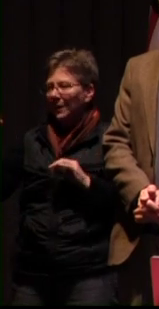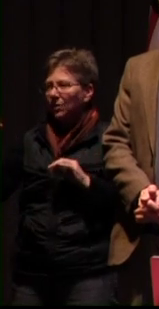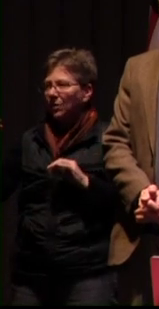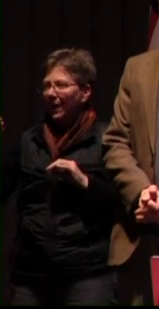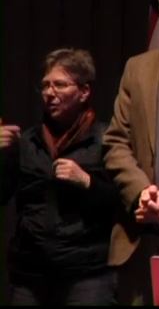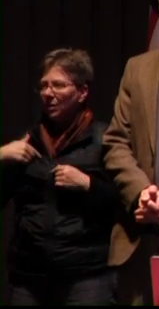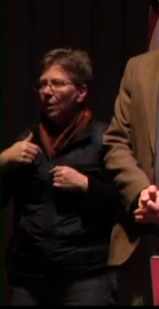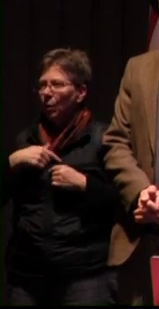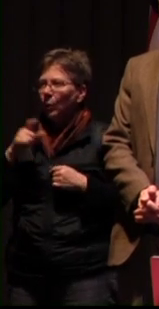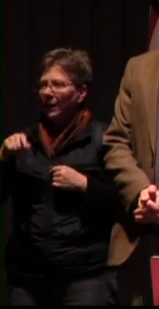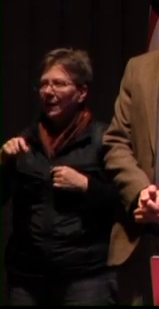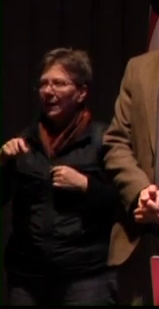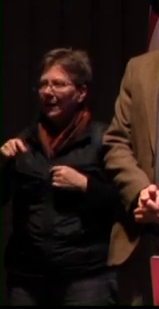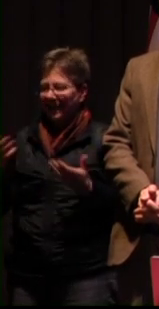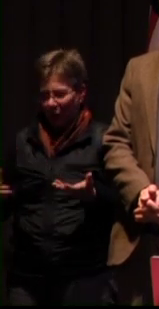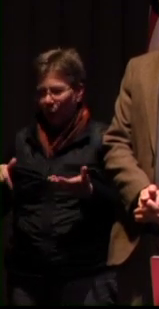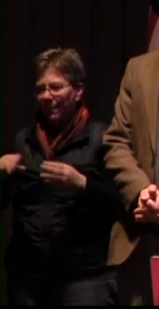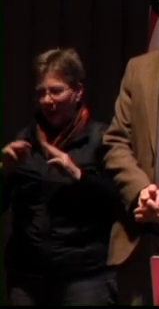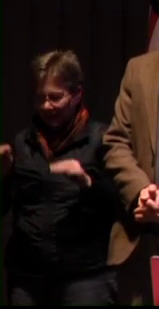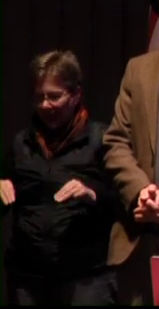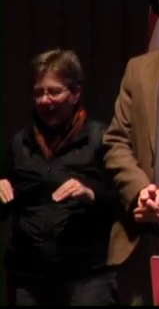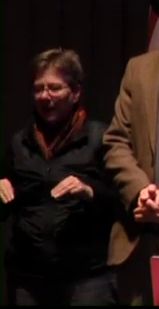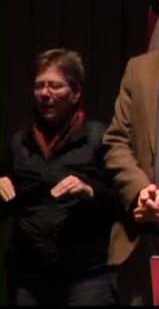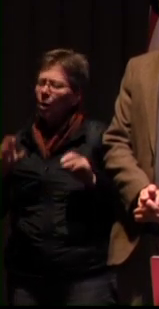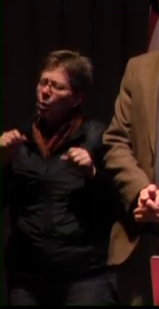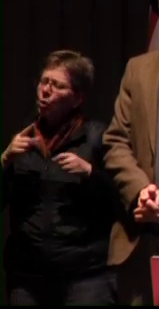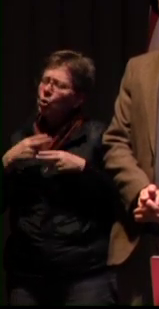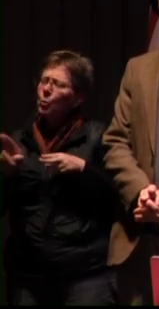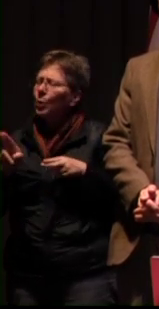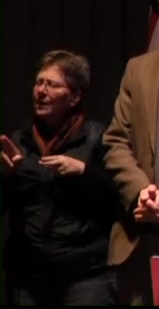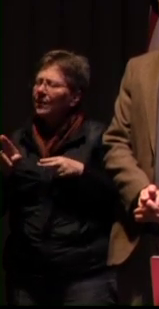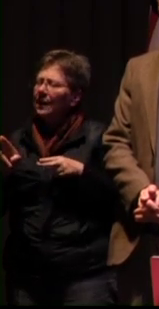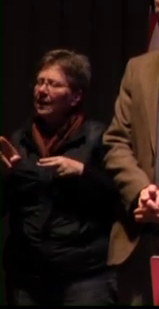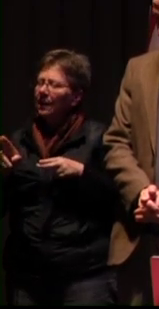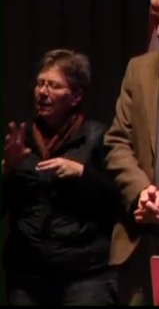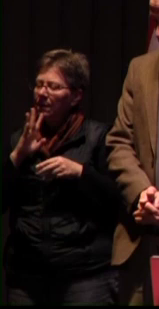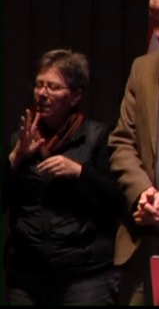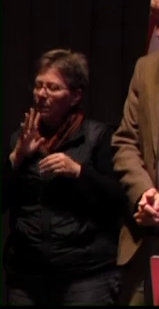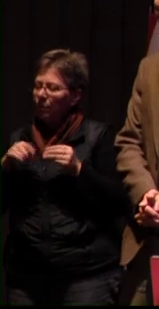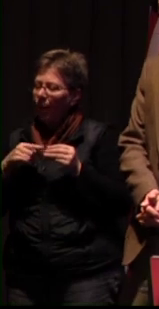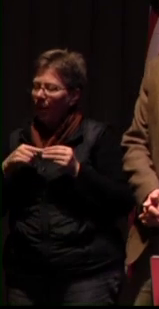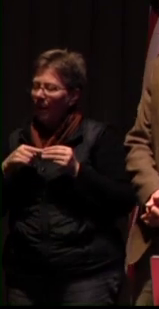presentation. We need it here in Montana. Could you briefly address